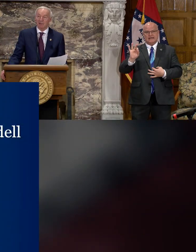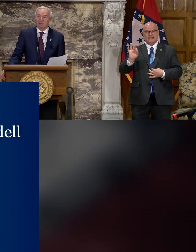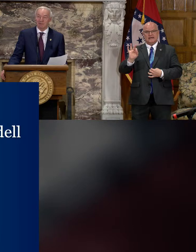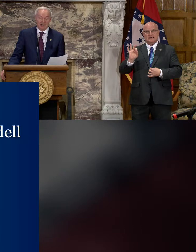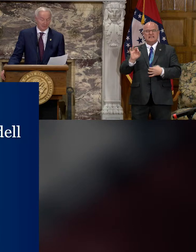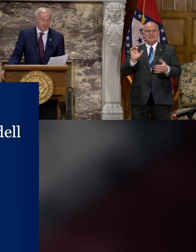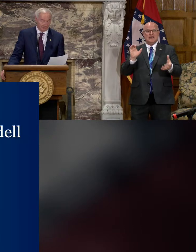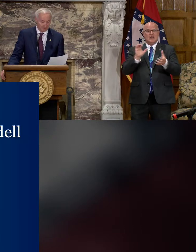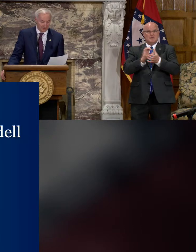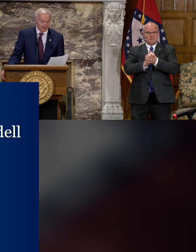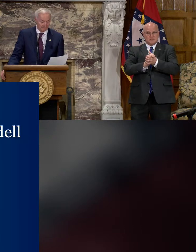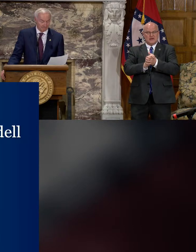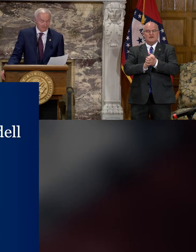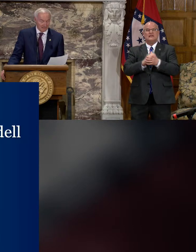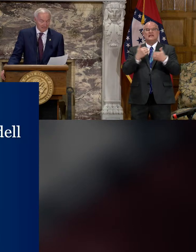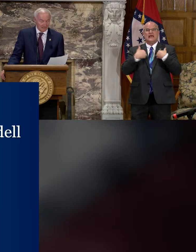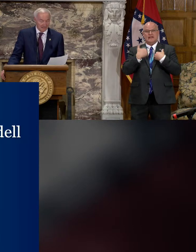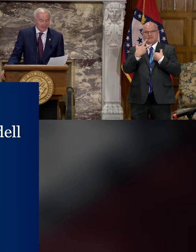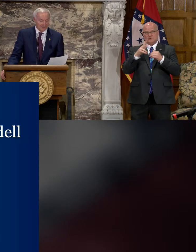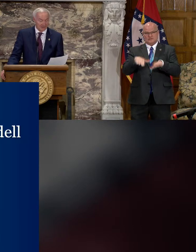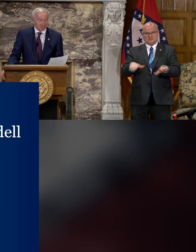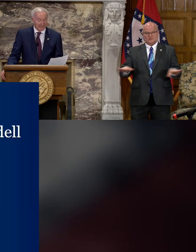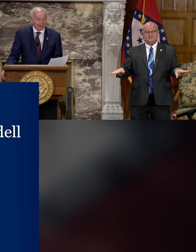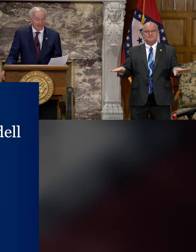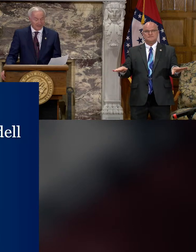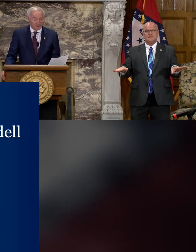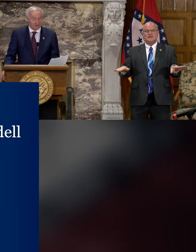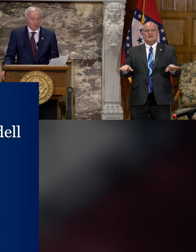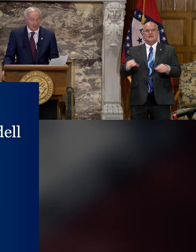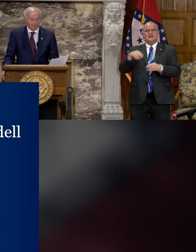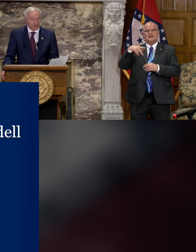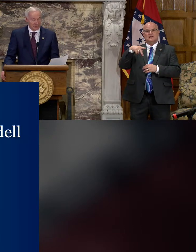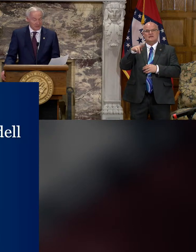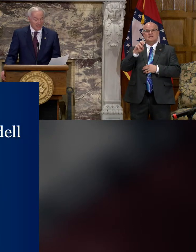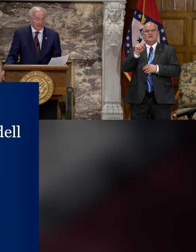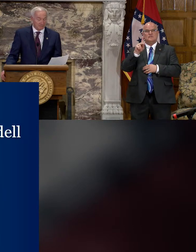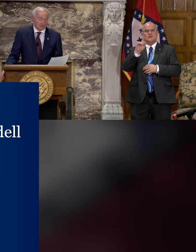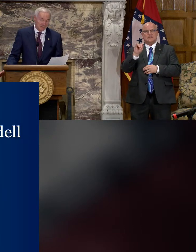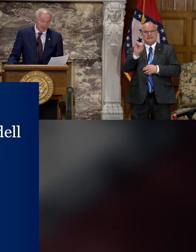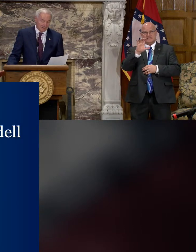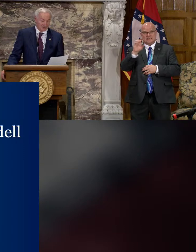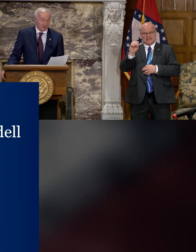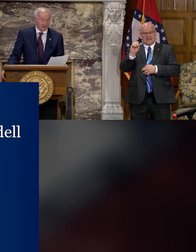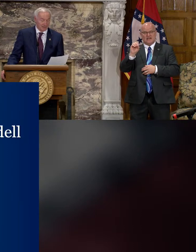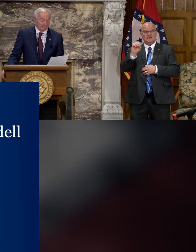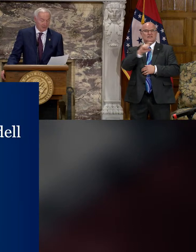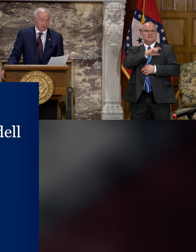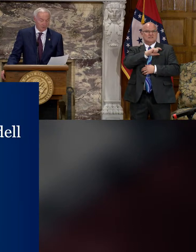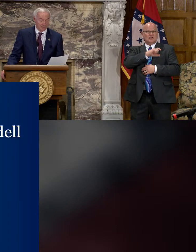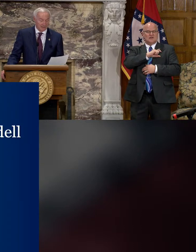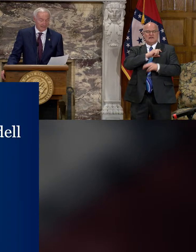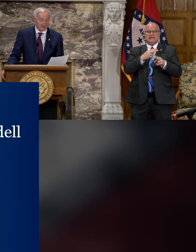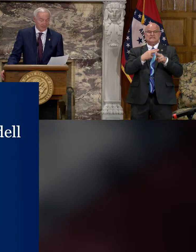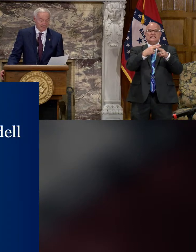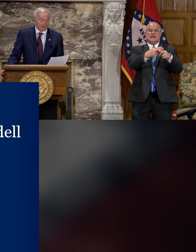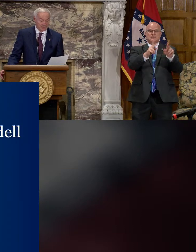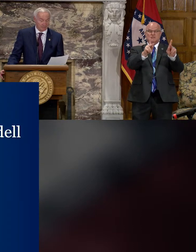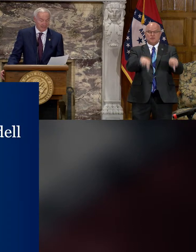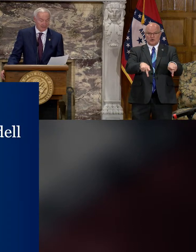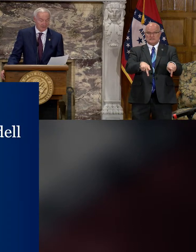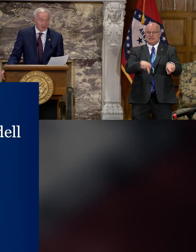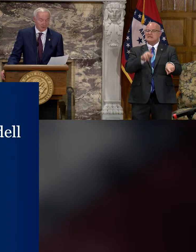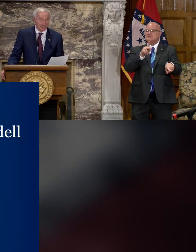and a married father of 3. The Pulaski County Sheriff's Office has named a certain individual as